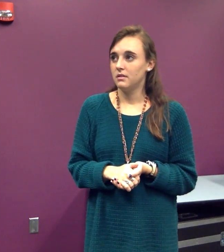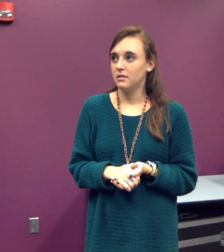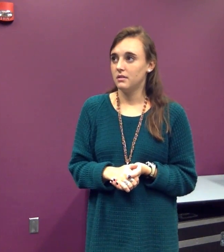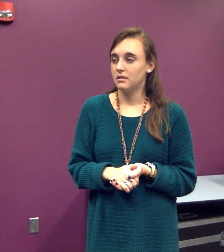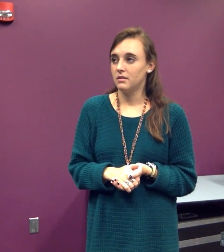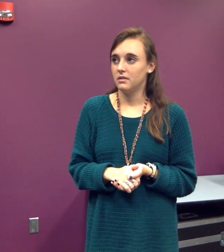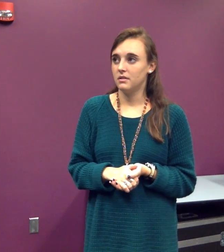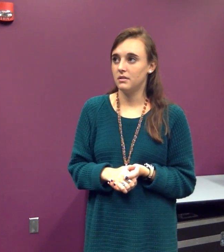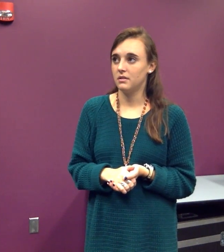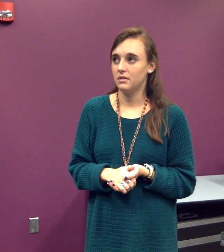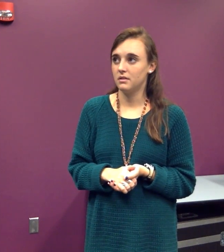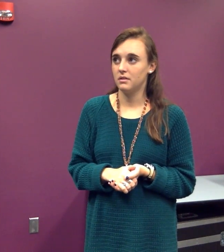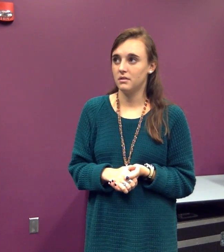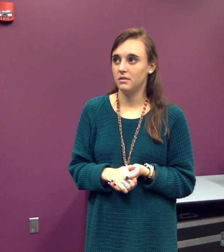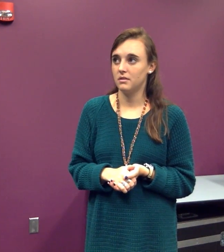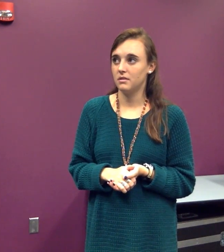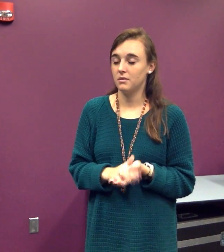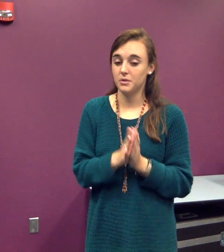They become shorter,